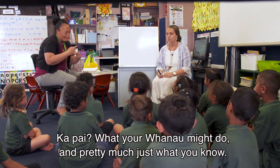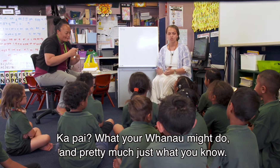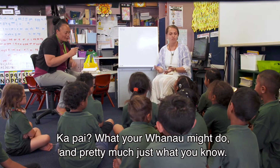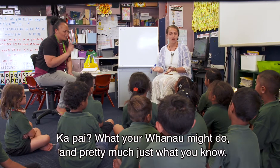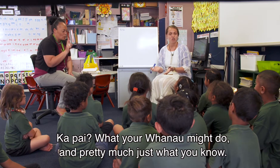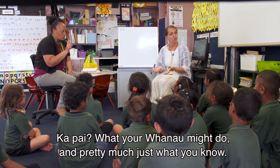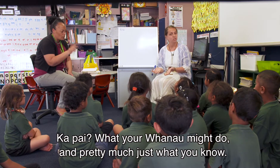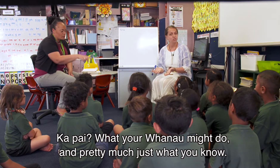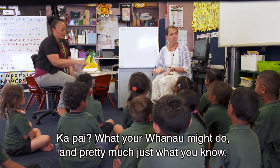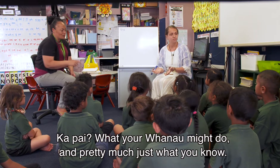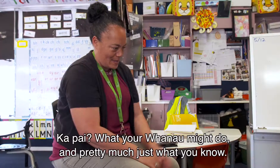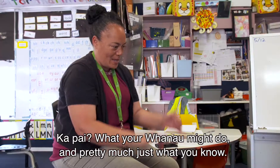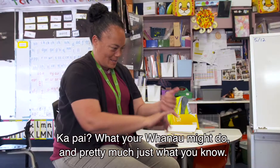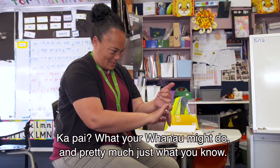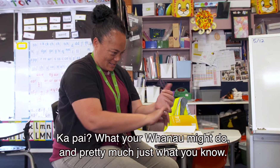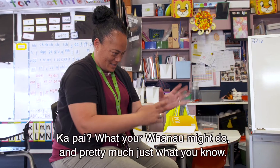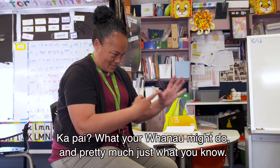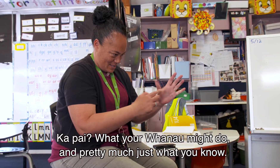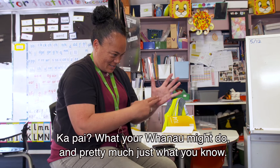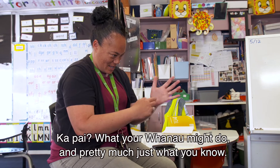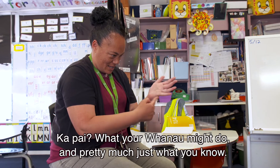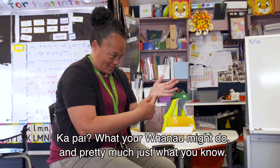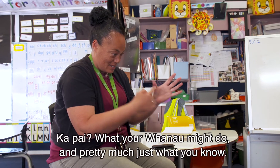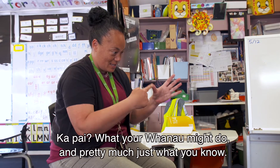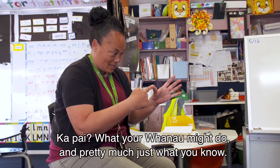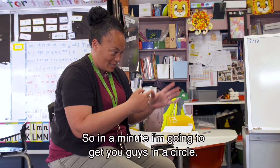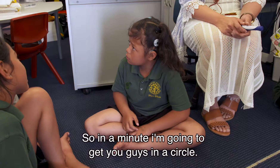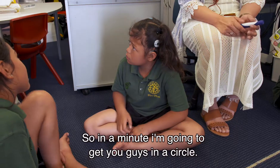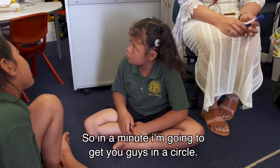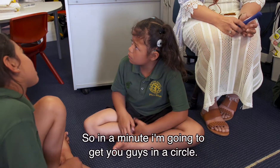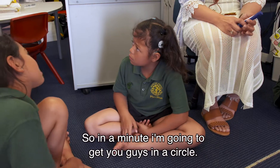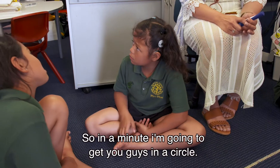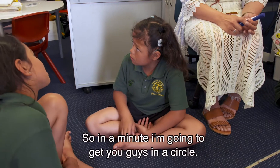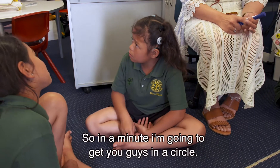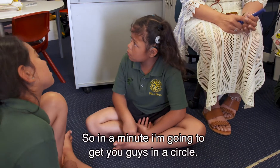what your whānau might do, and yeah, that's pretty much what you know. So in a minute I'm going to get you going to a circle.